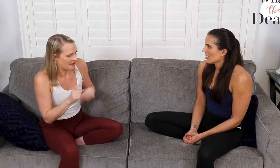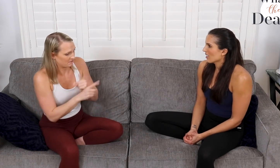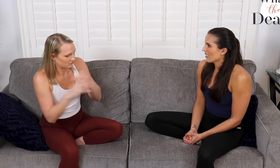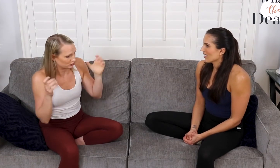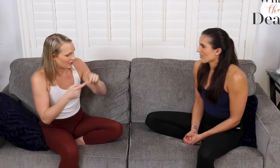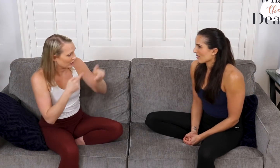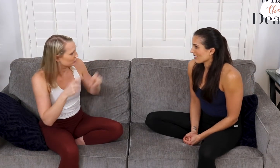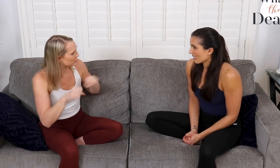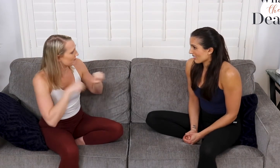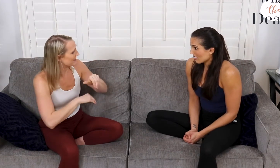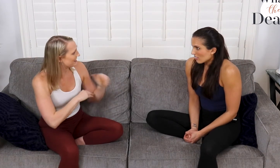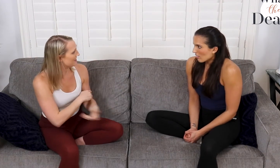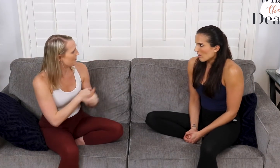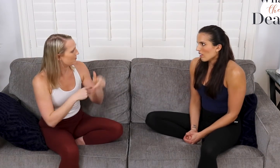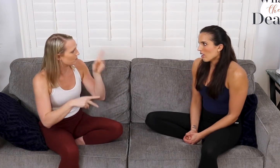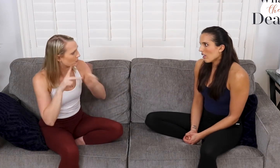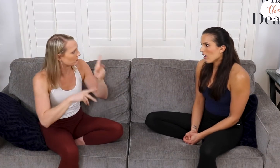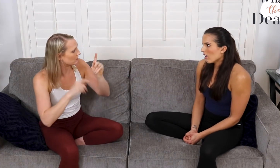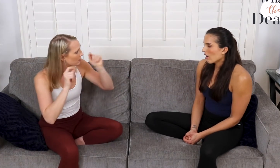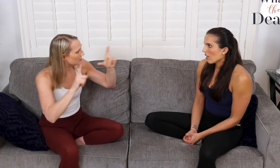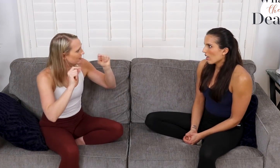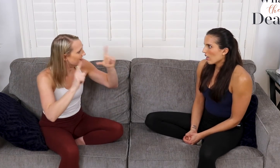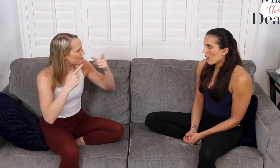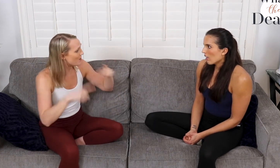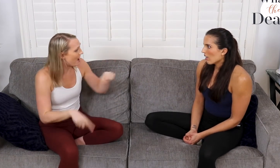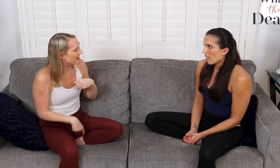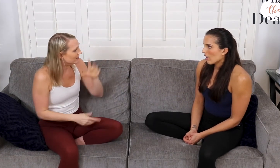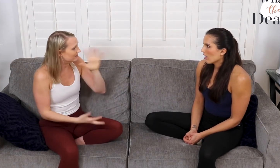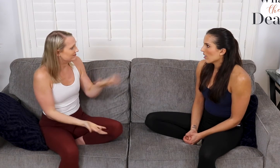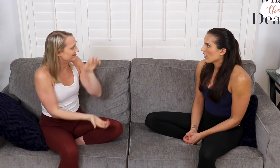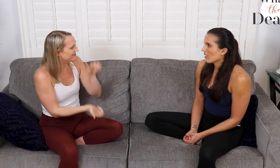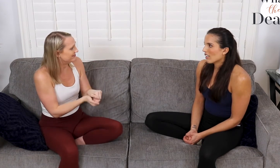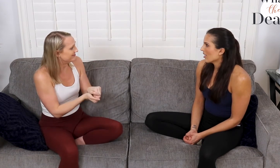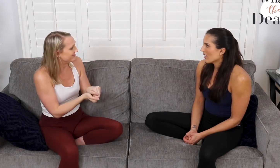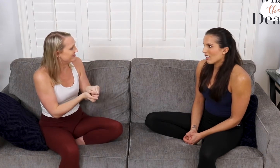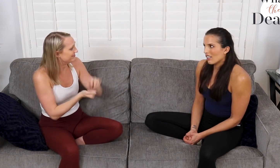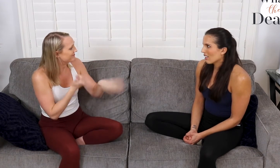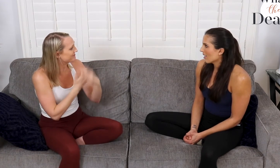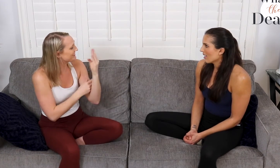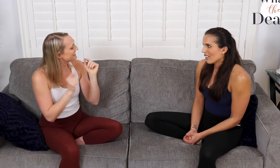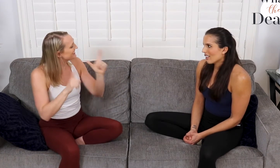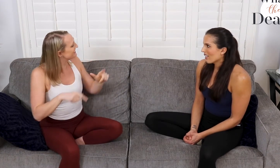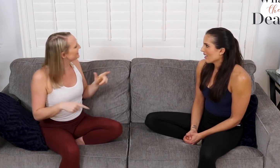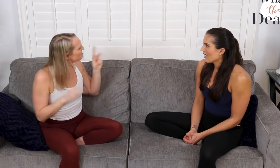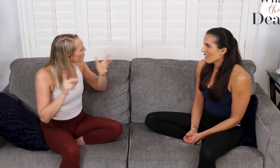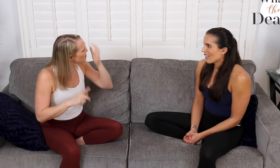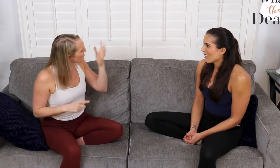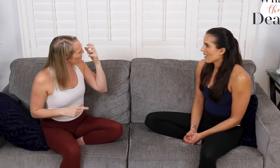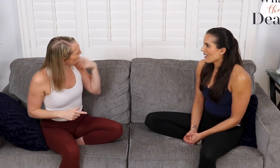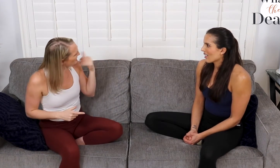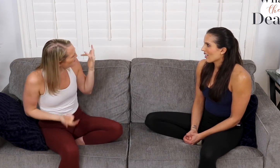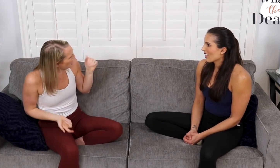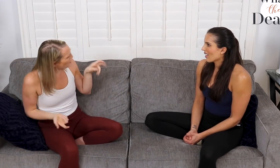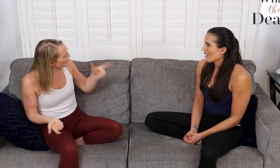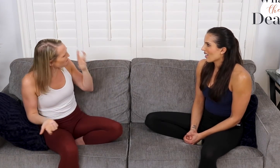aid in, and I don't get how hearing people can sleep with the noise. Like, I could literally hear cars going by, the